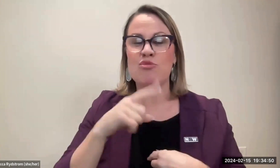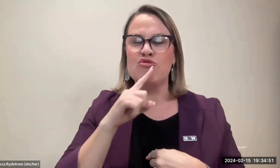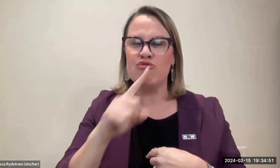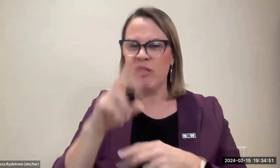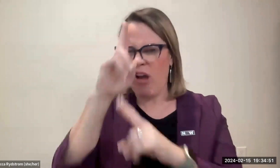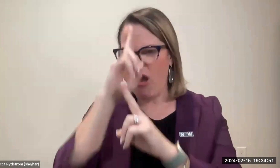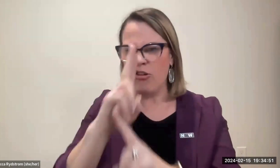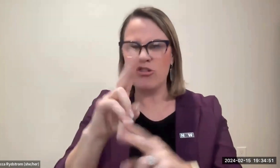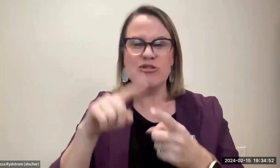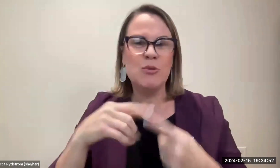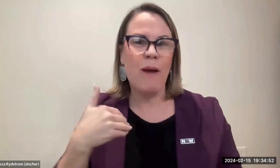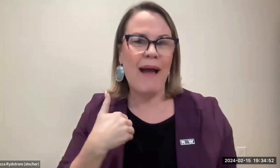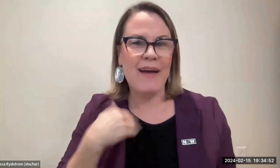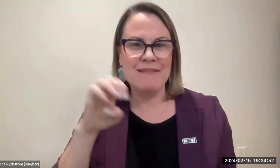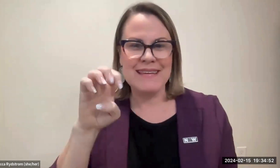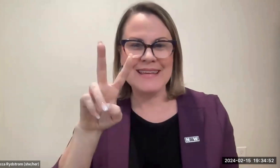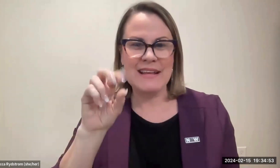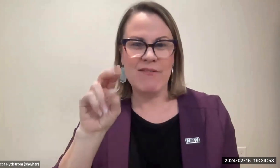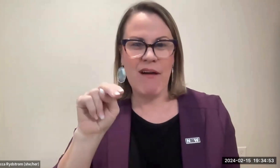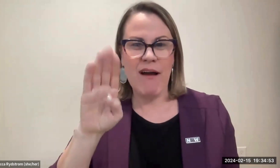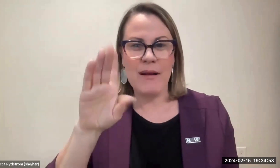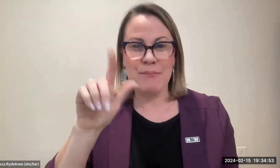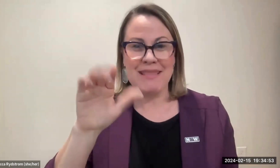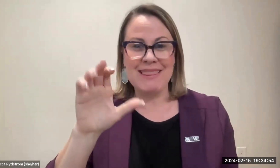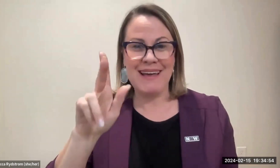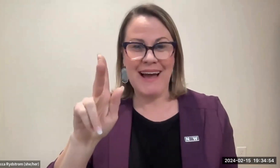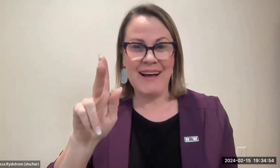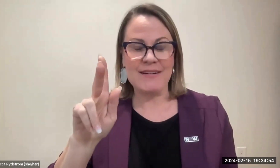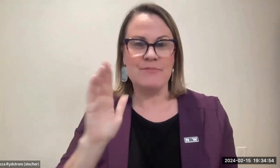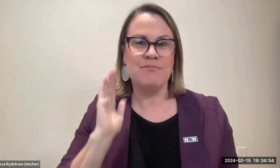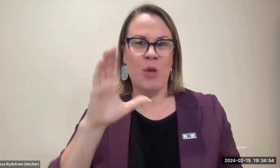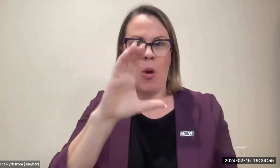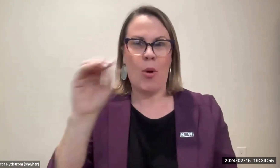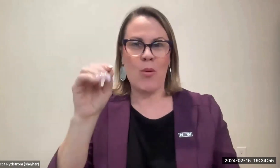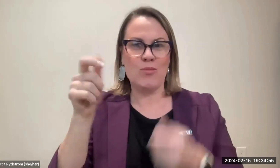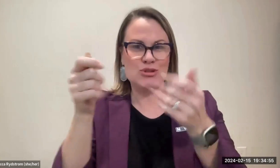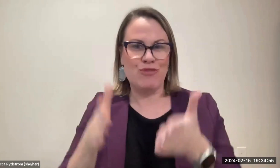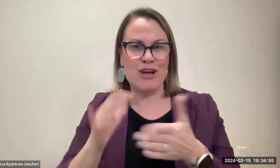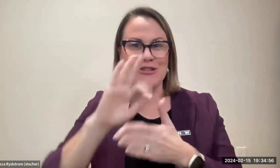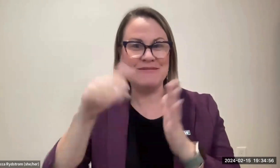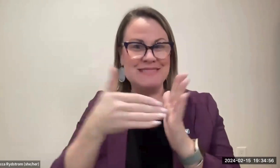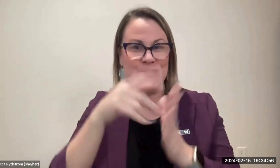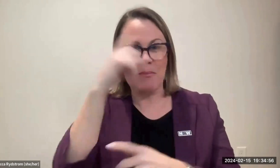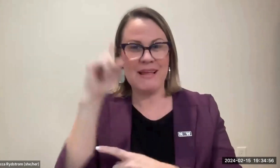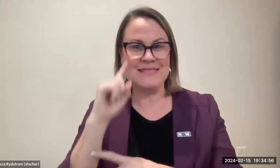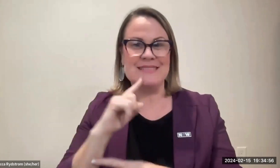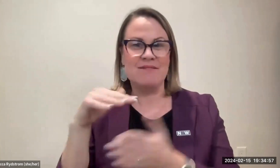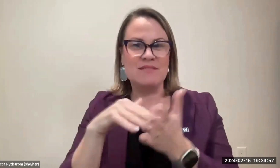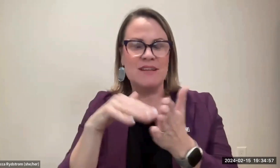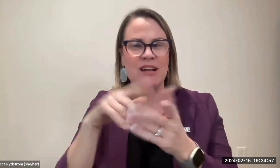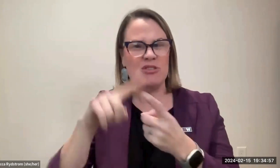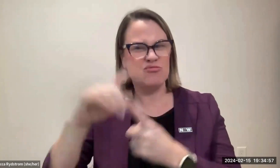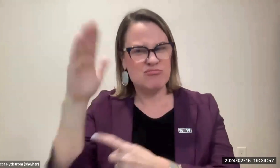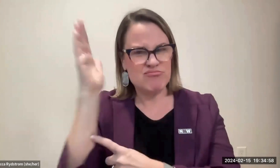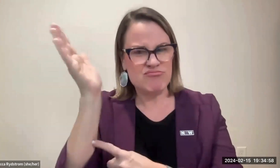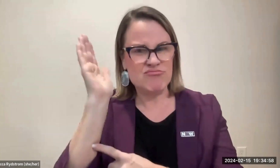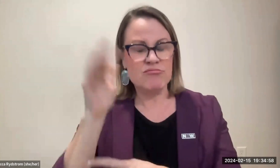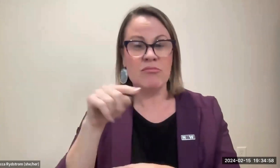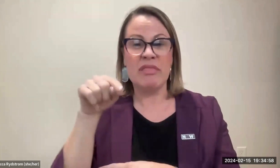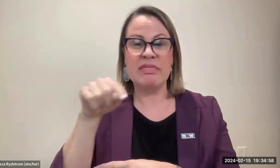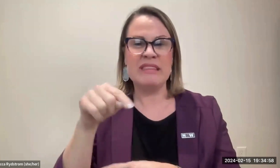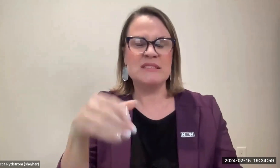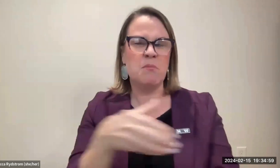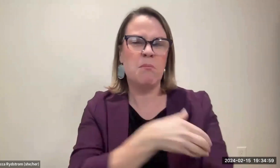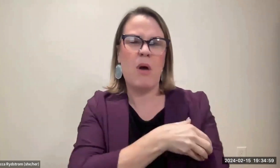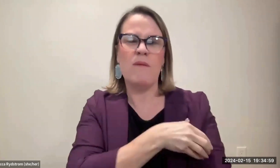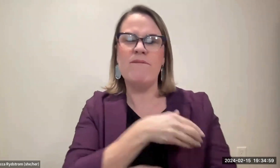B. Miller and her remarkable story. It is an absolute honor to have Ms. Yvonne Black, the co-director of the Center